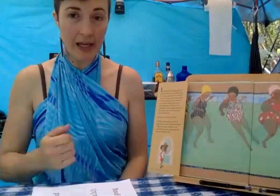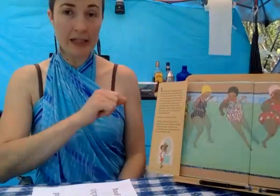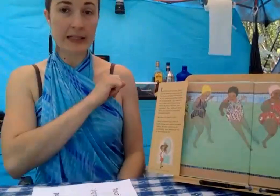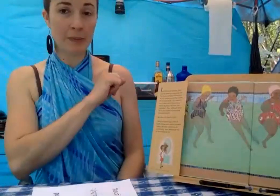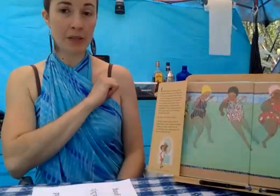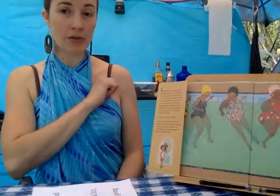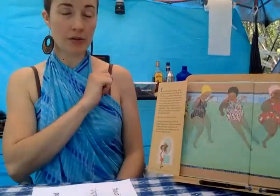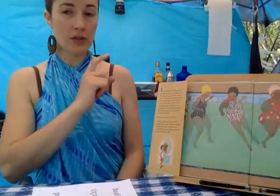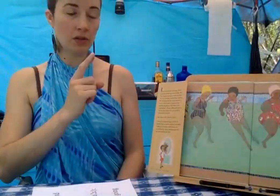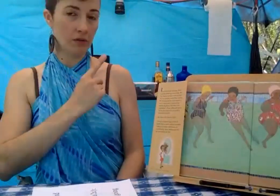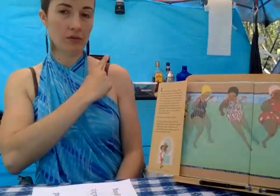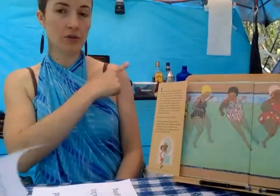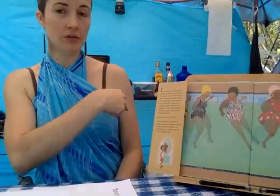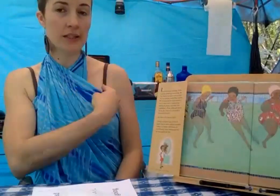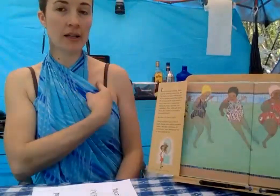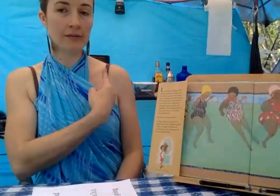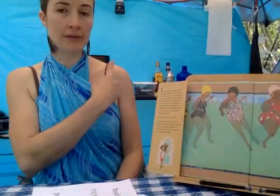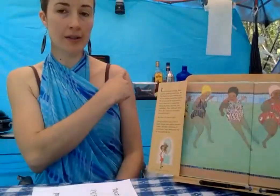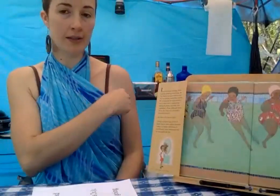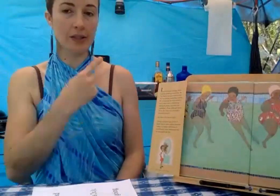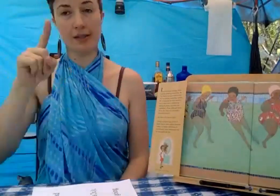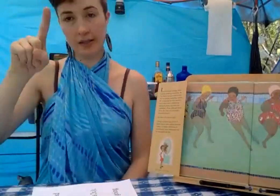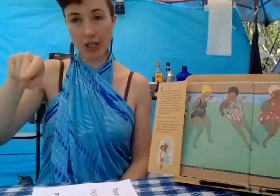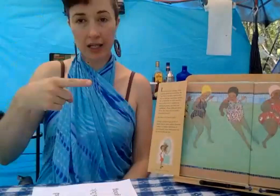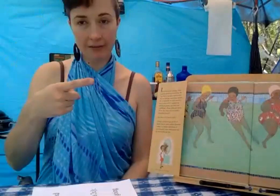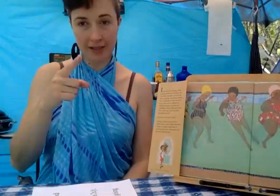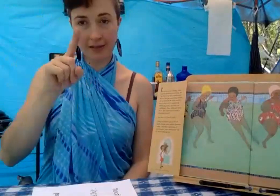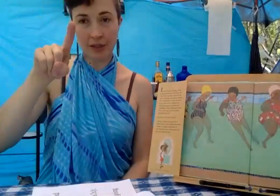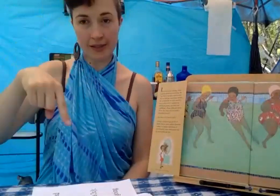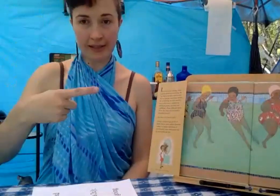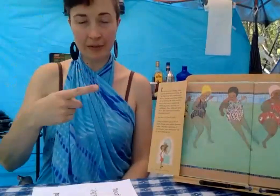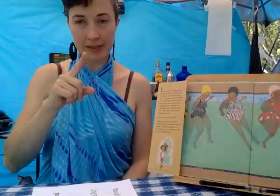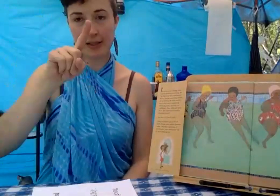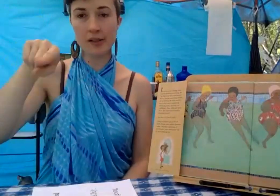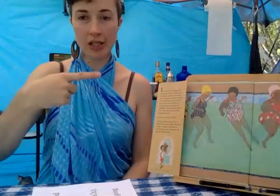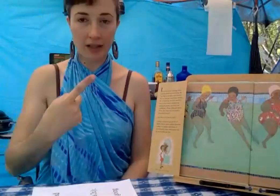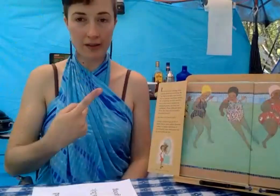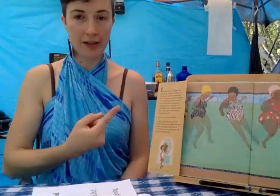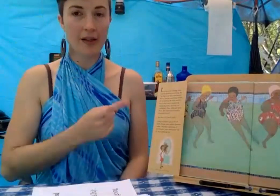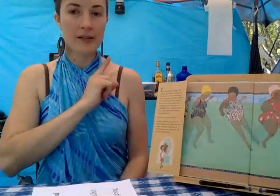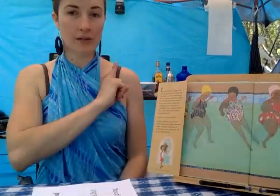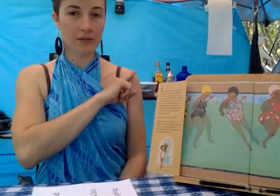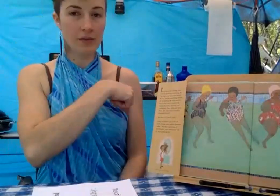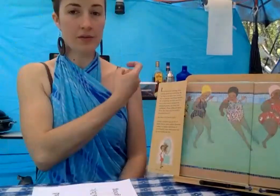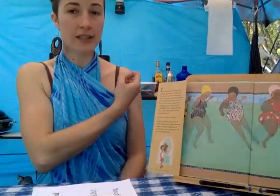and tapping my shoulder. So Julián, which is J in the American Sign Language, it's the letter J. So